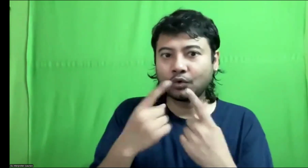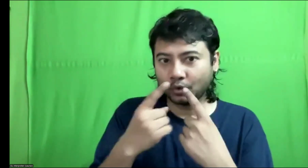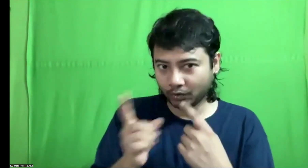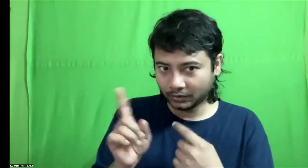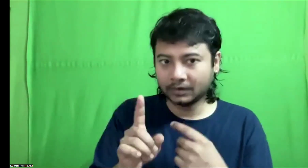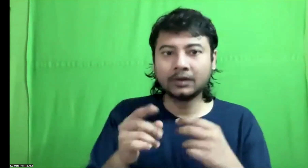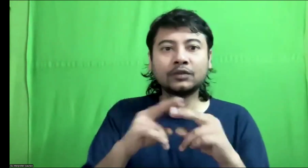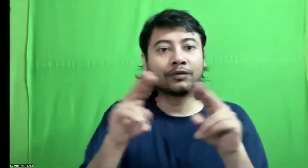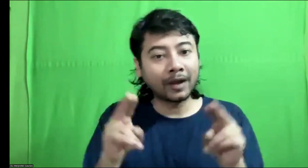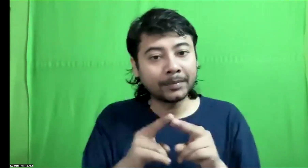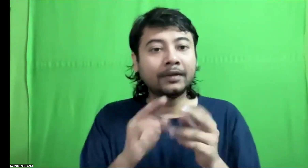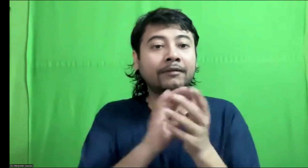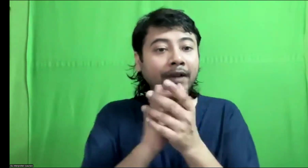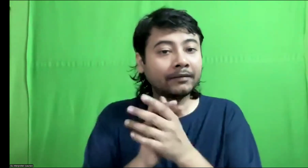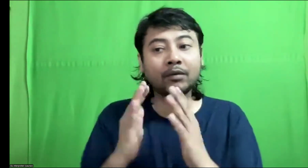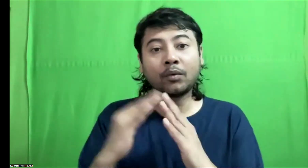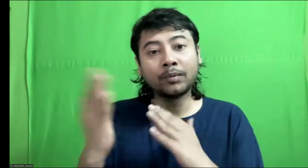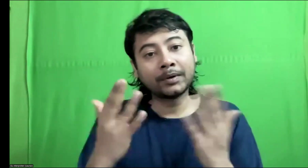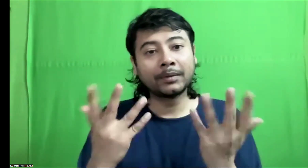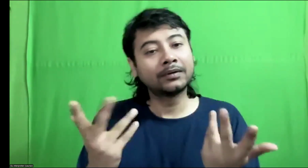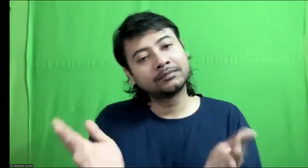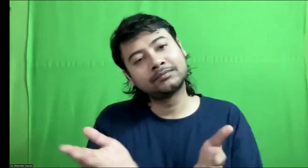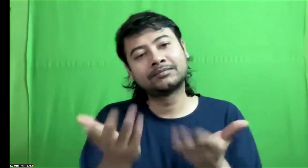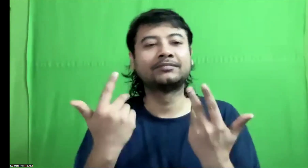family. If you want to do it outside, like